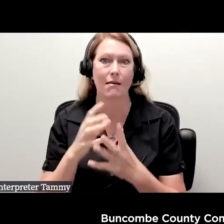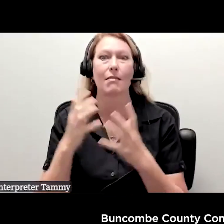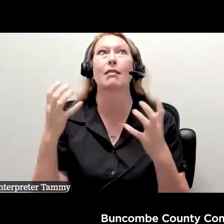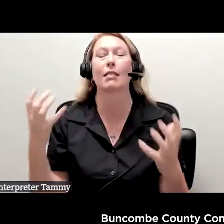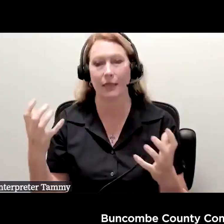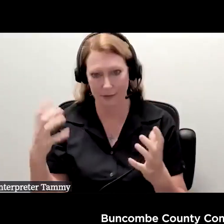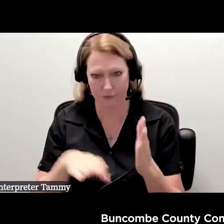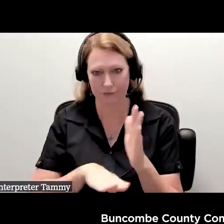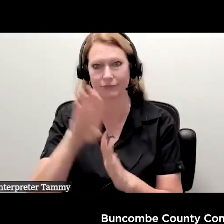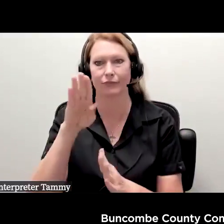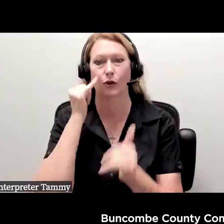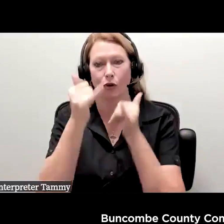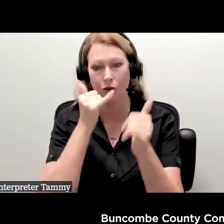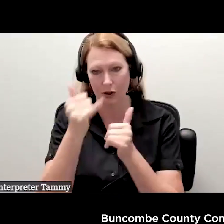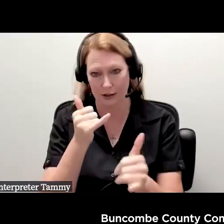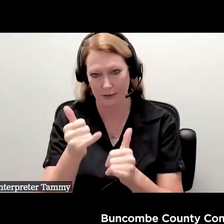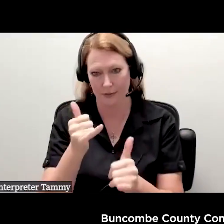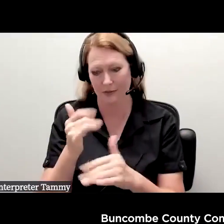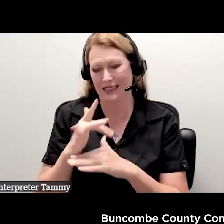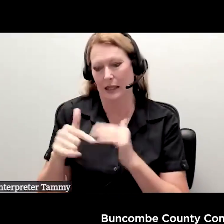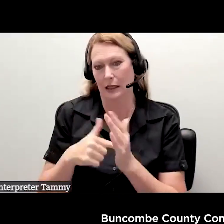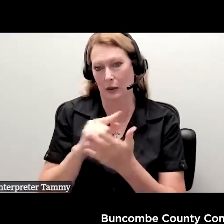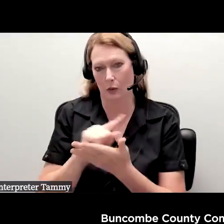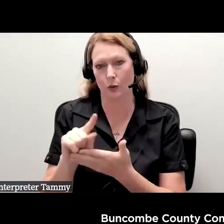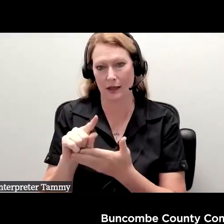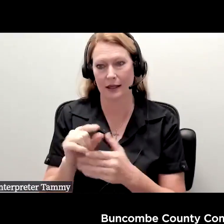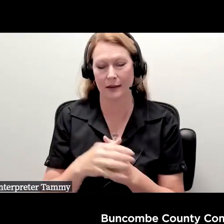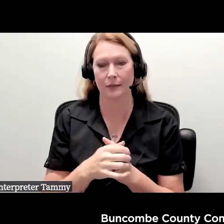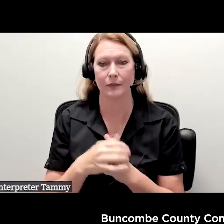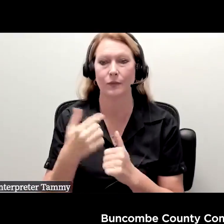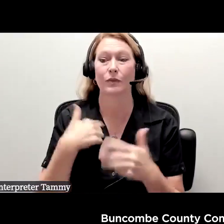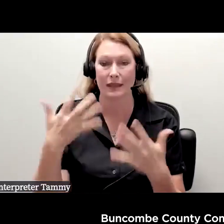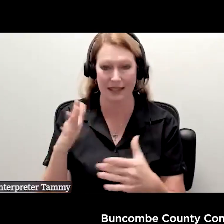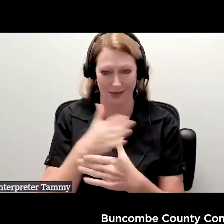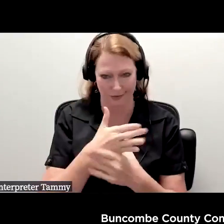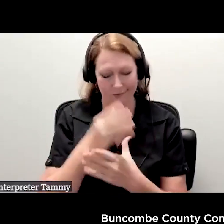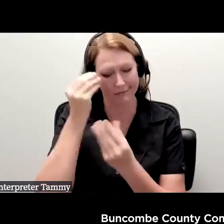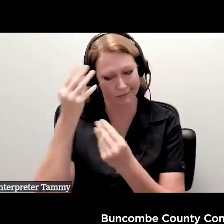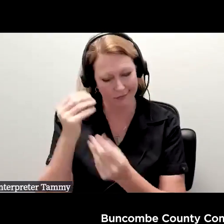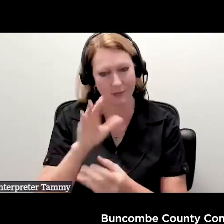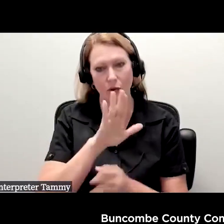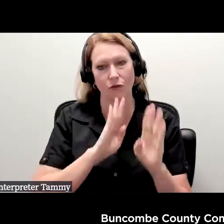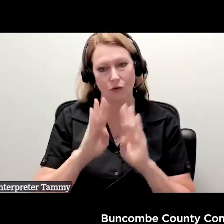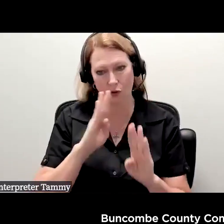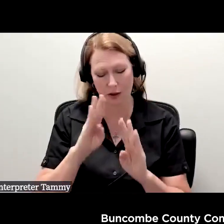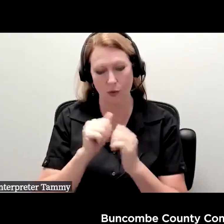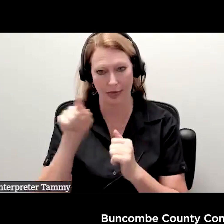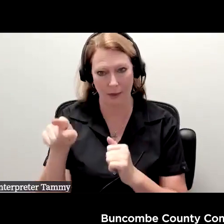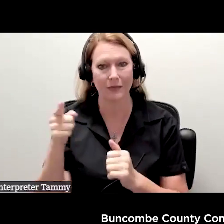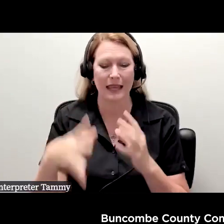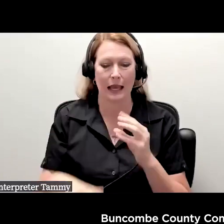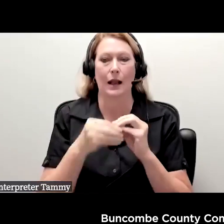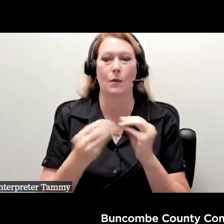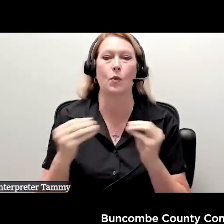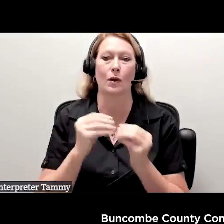in calls early this week, and we have shared your frustrations with FCC, and they have added more staff to their